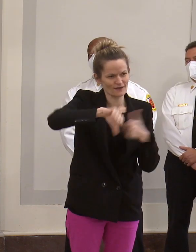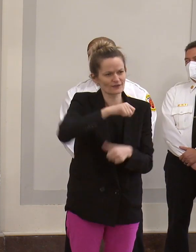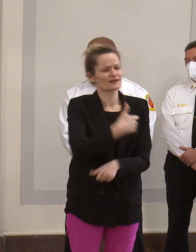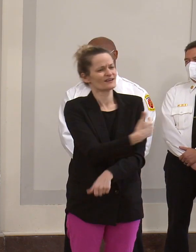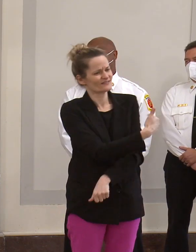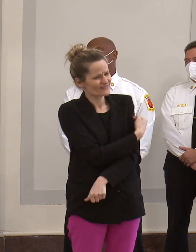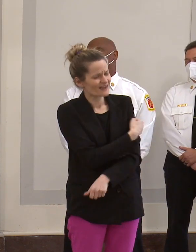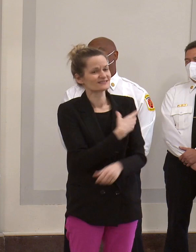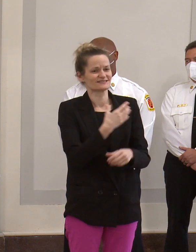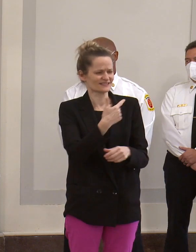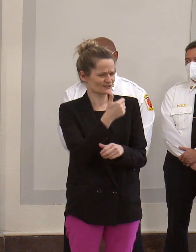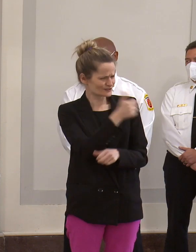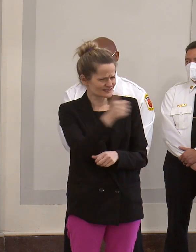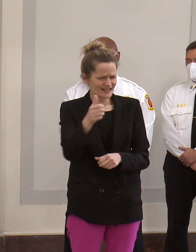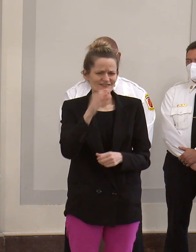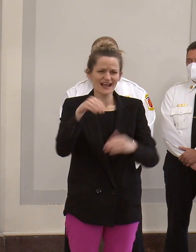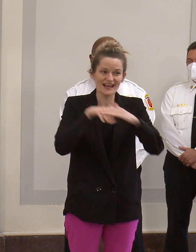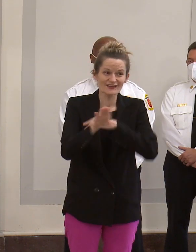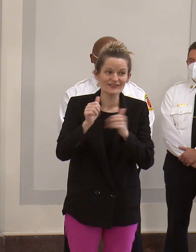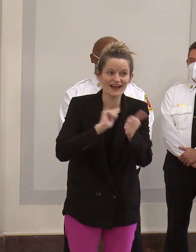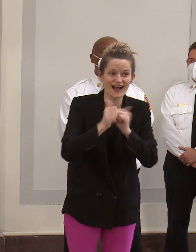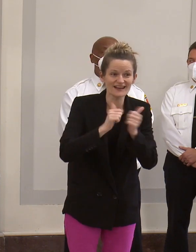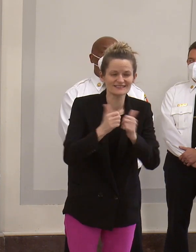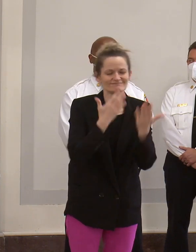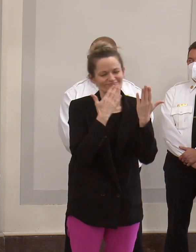And with that, we'll take a few questions.